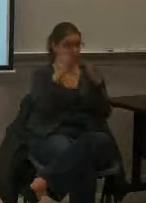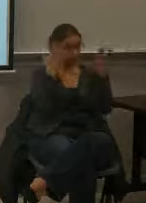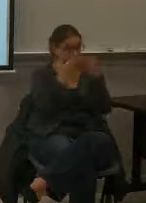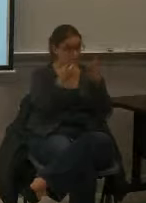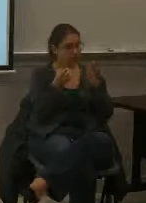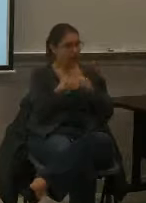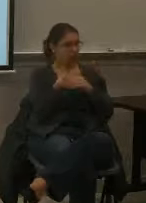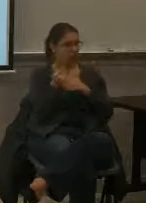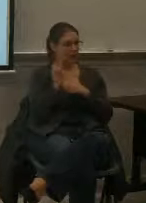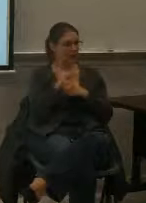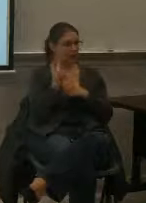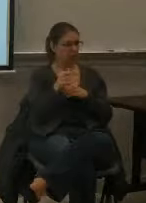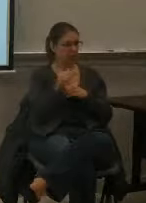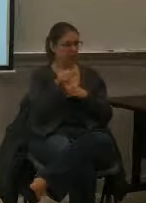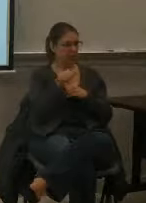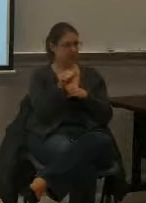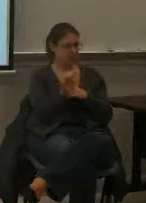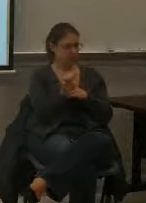this green alga.